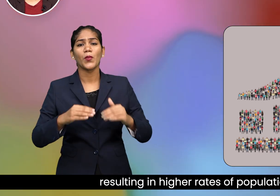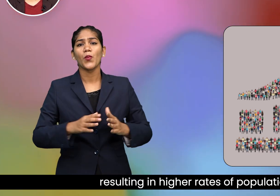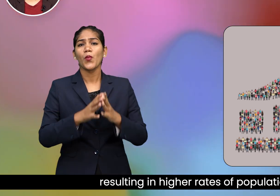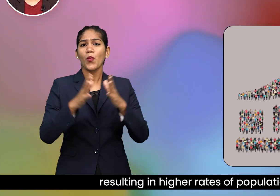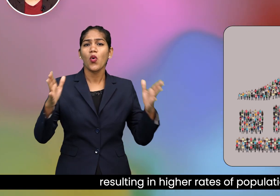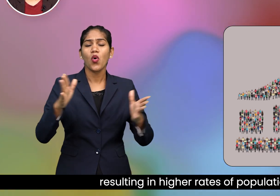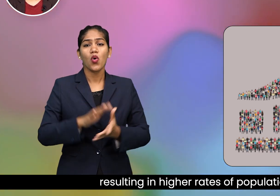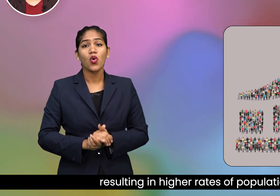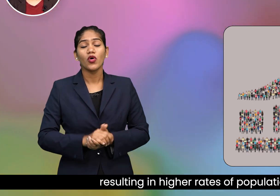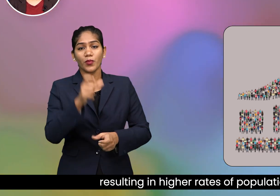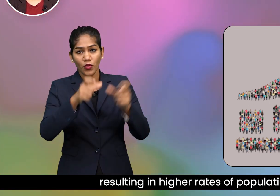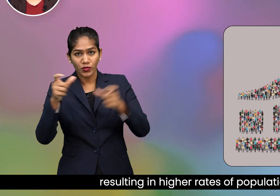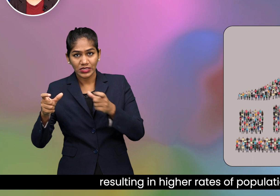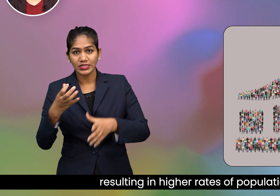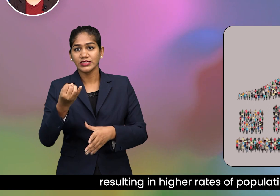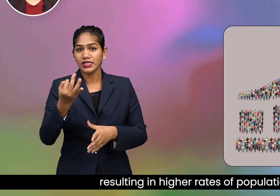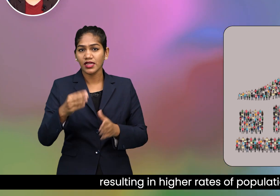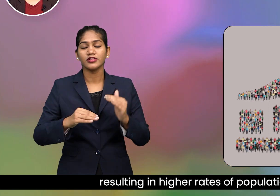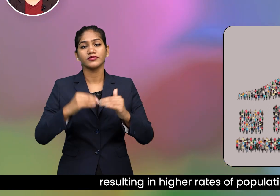growth.